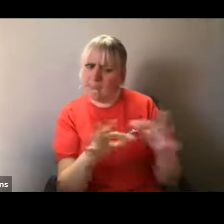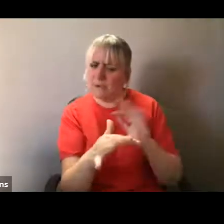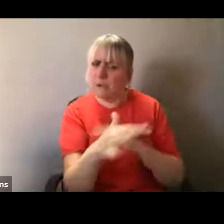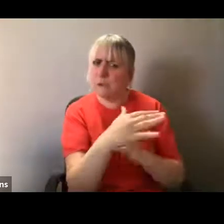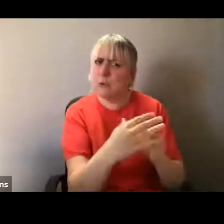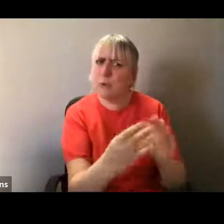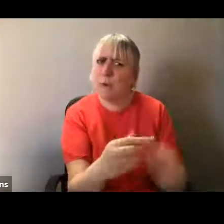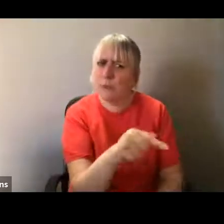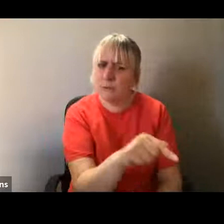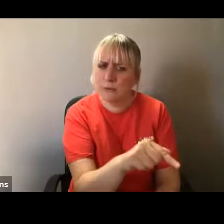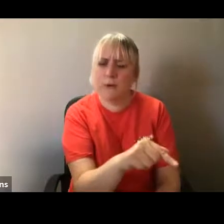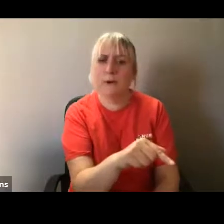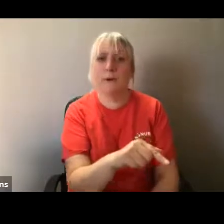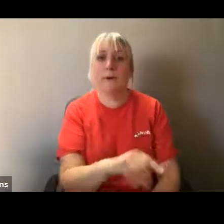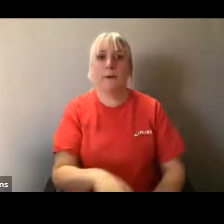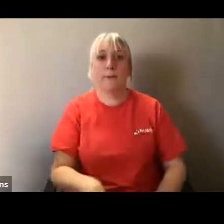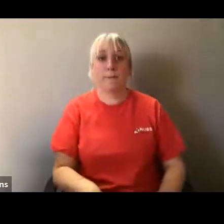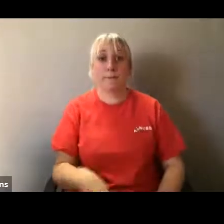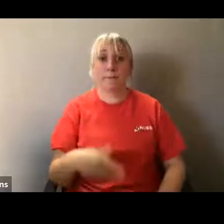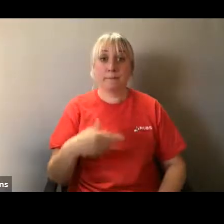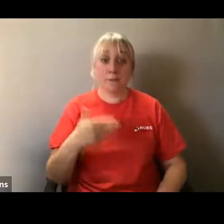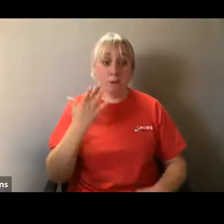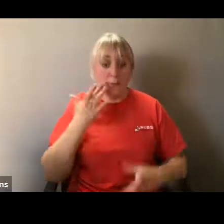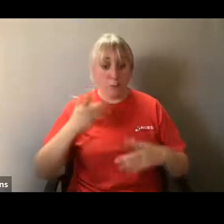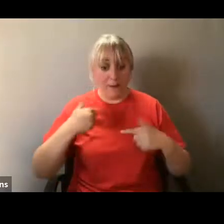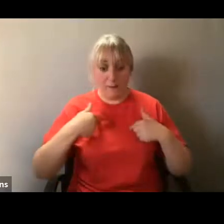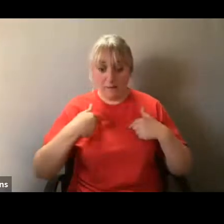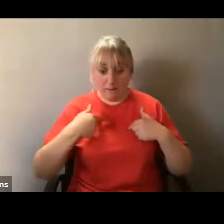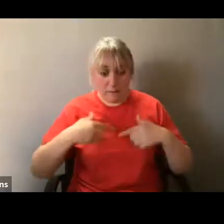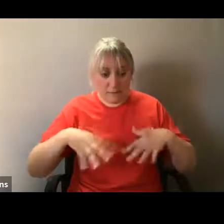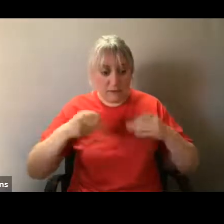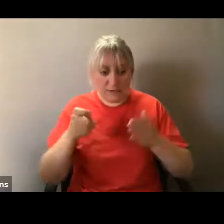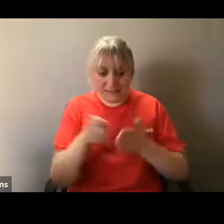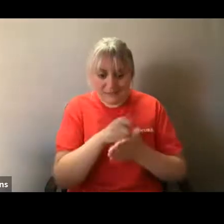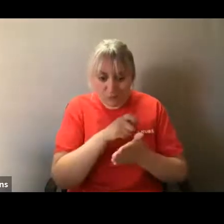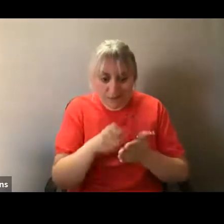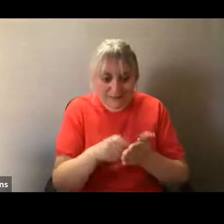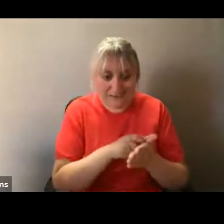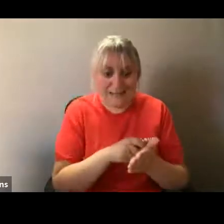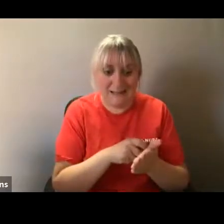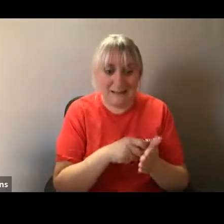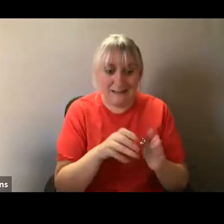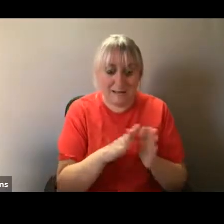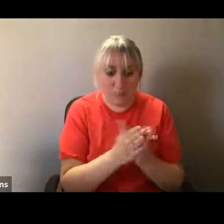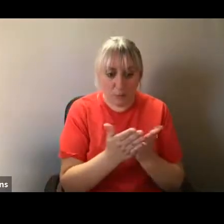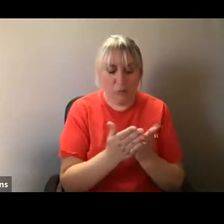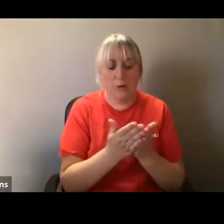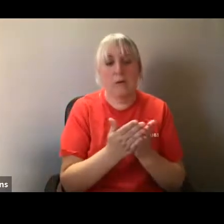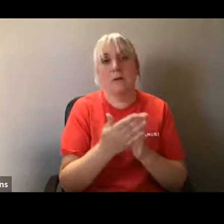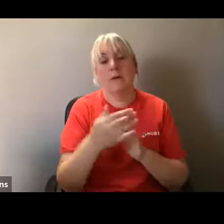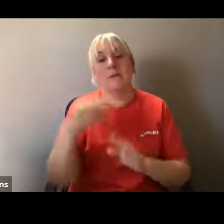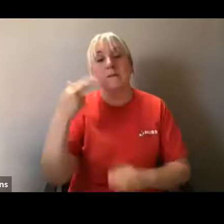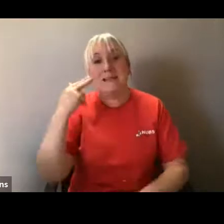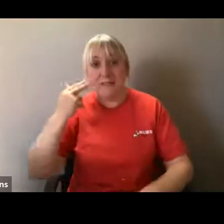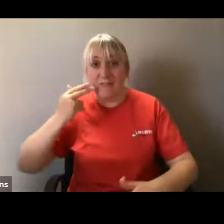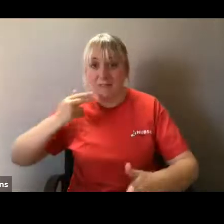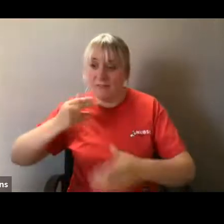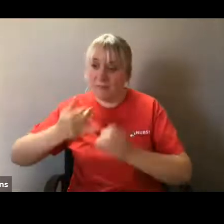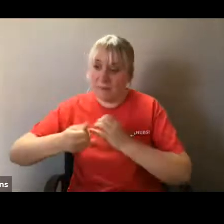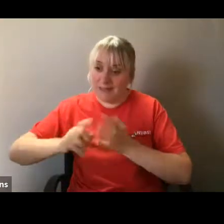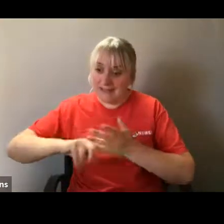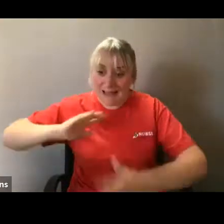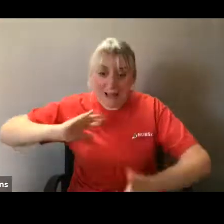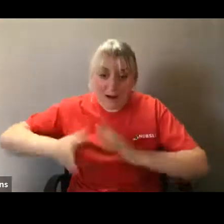When I came to write the book, I was aware that groups of, for example, deaf BSL users, autistic campaigners, people with